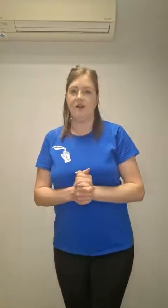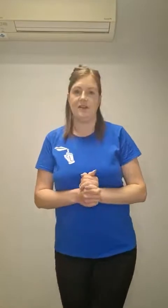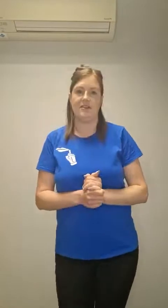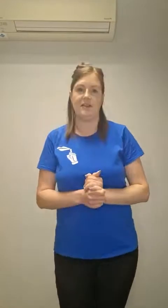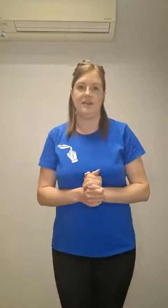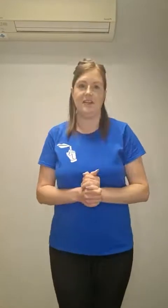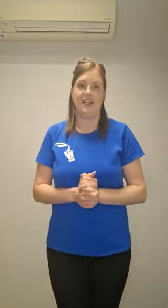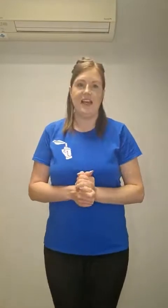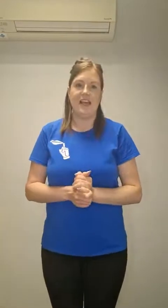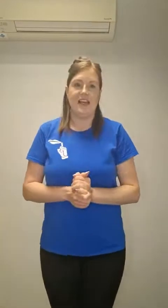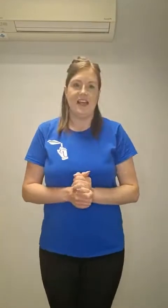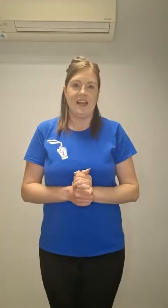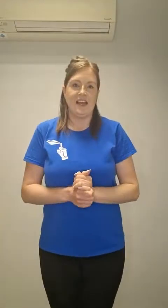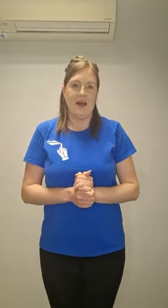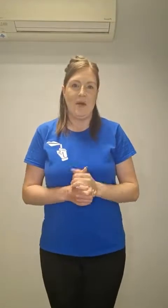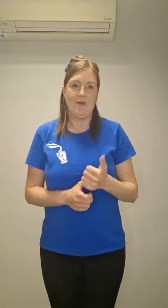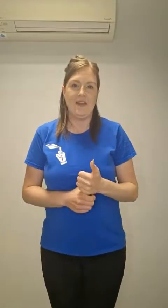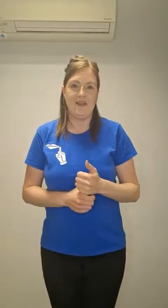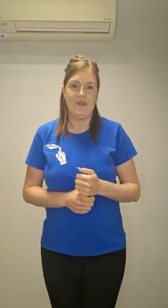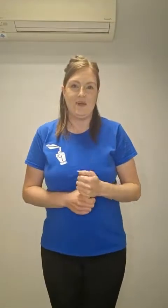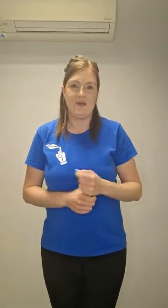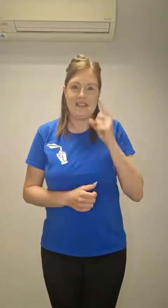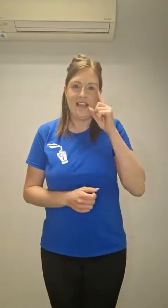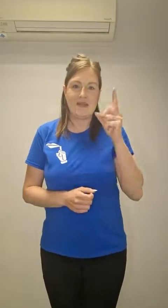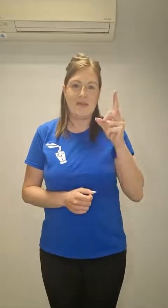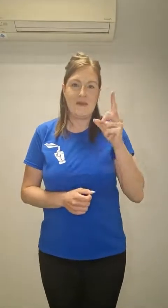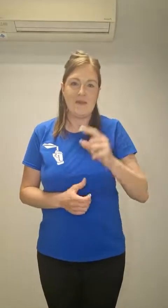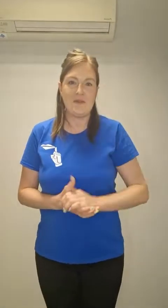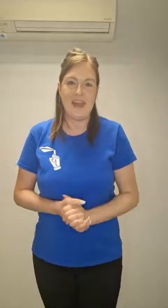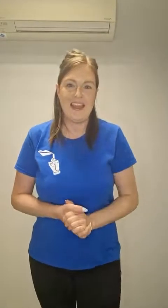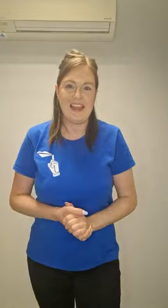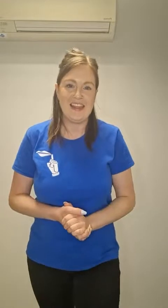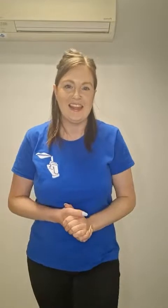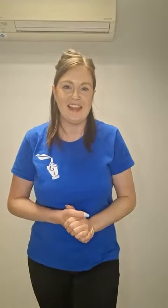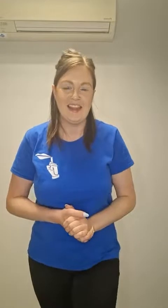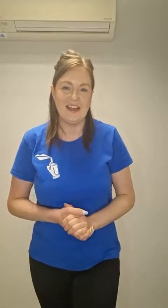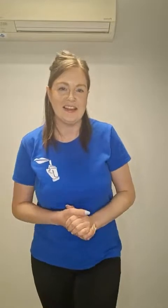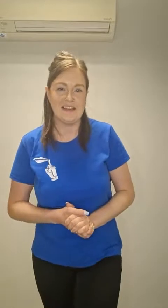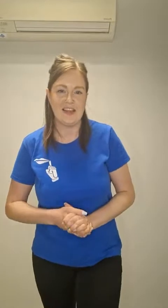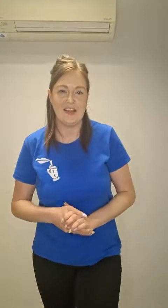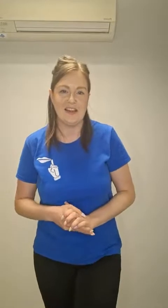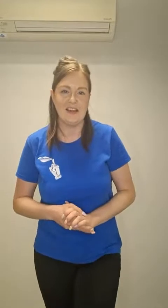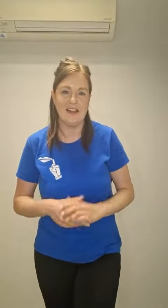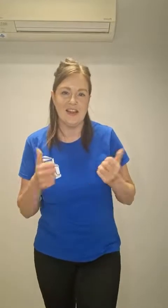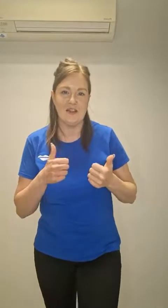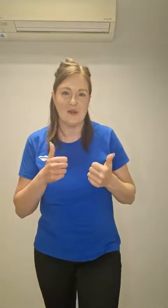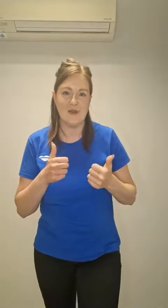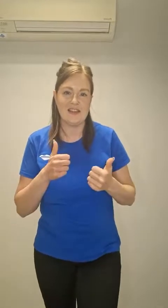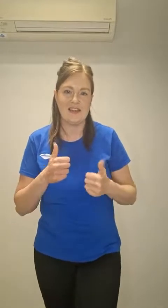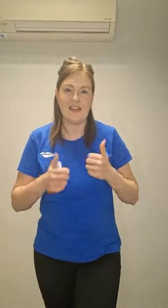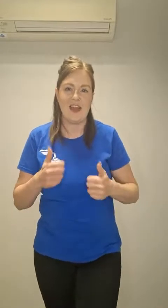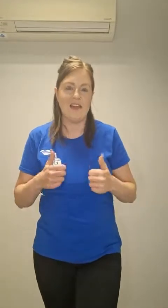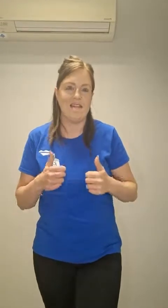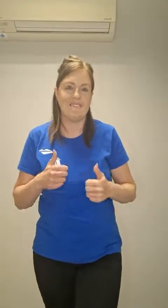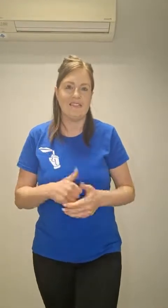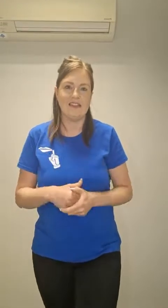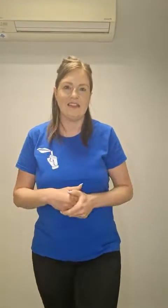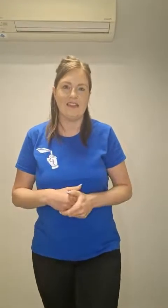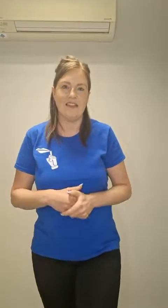Right. I'm hoping that you can all see me all okay and you're ready to get